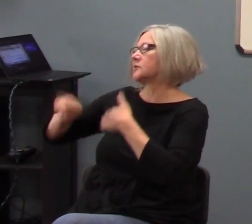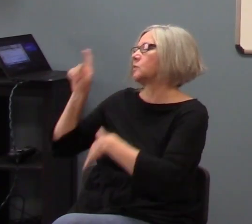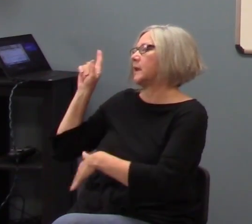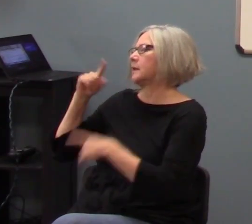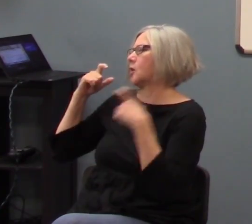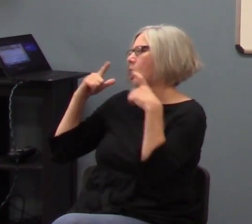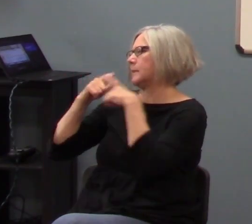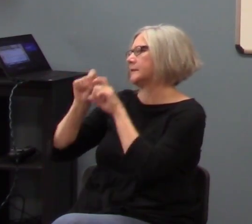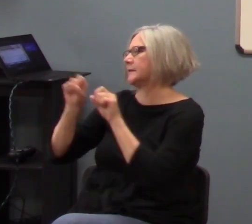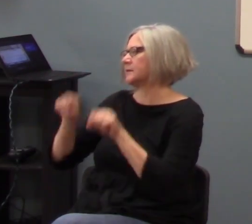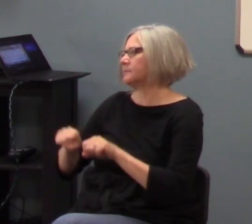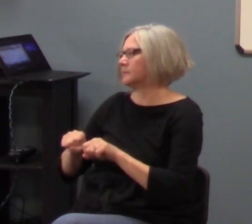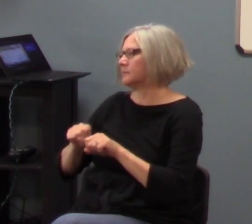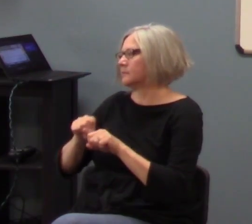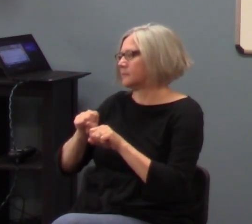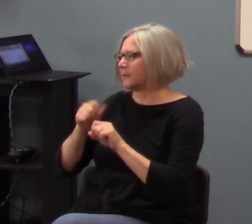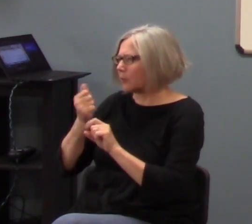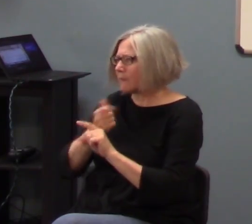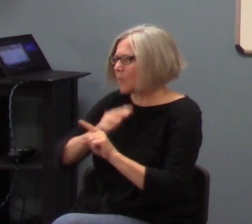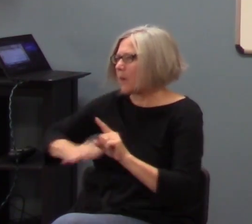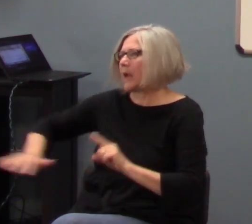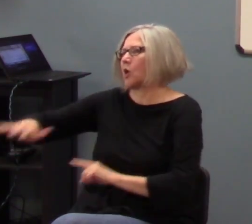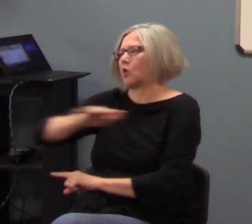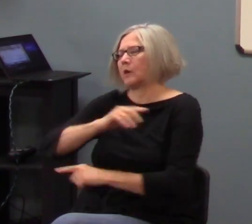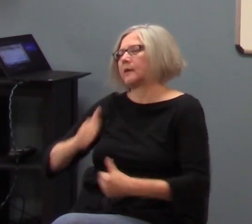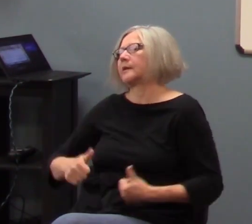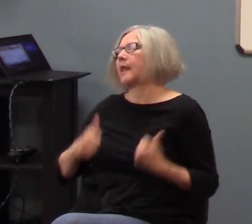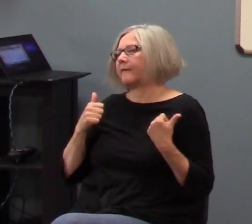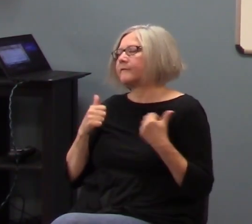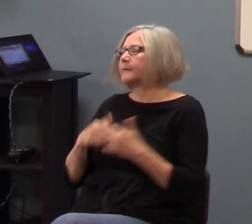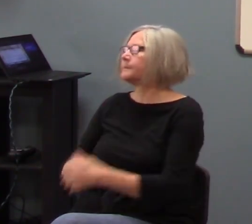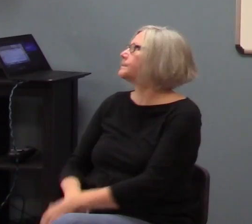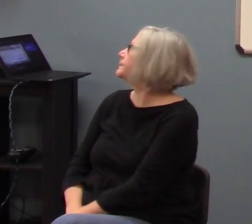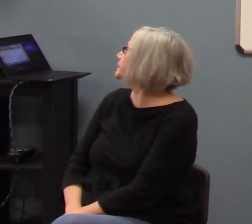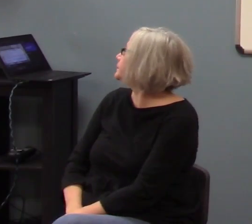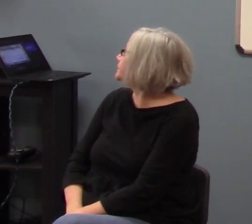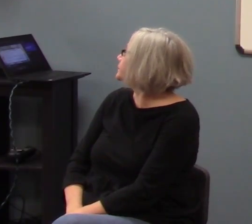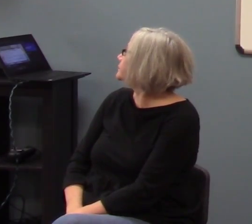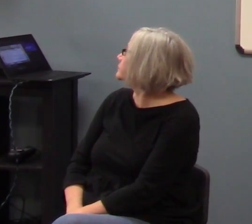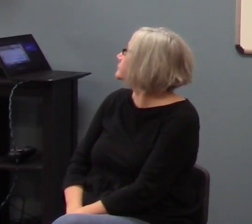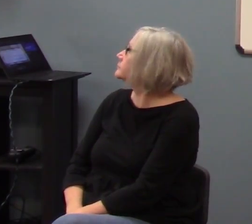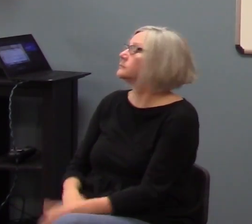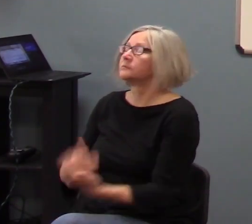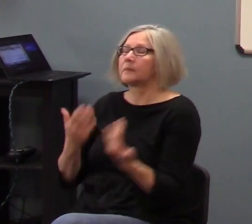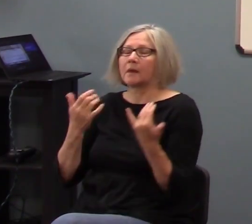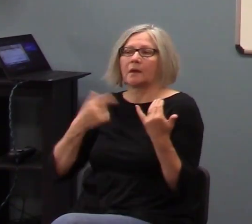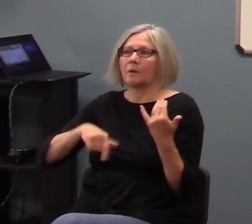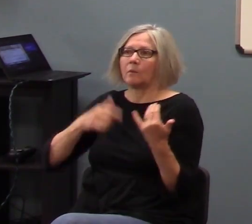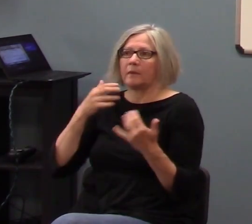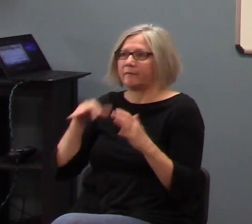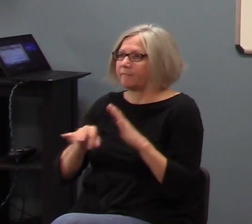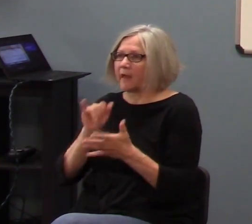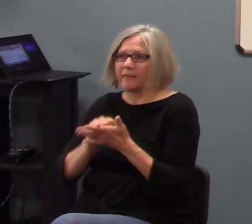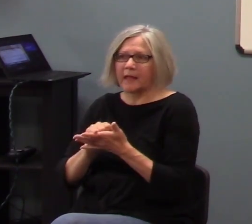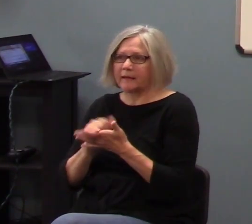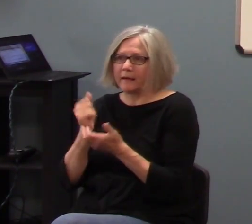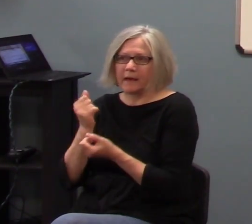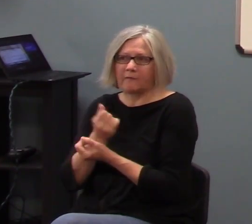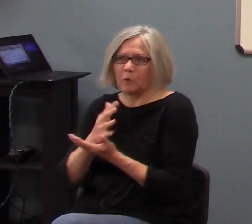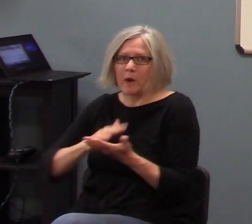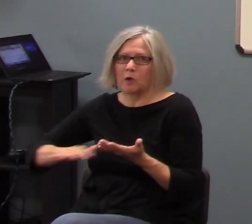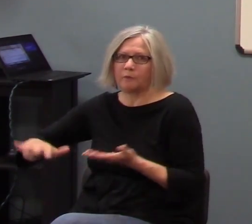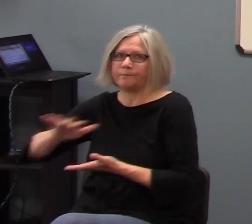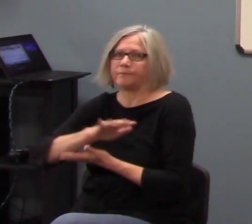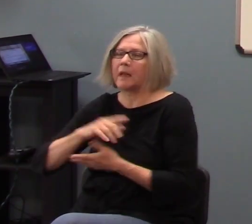that they're everywhere in life. It was predicted by intelligent design scientists before we found them. Now we found them everywhere. And